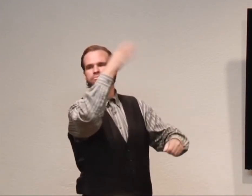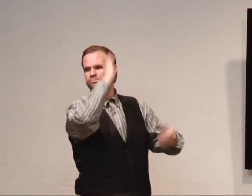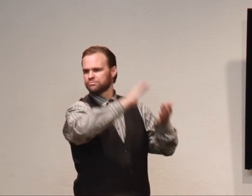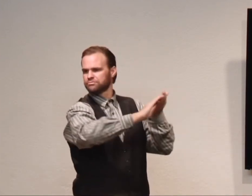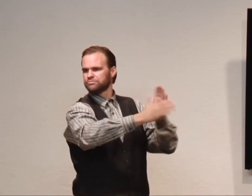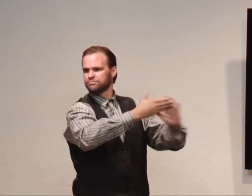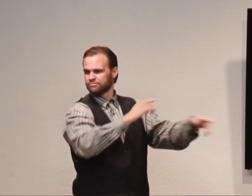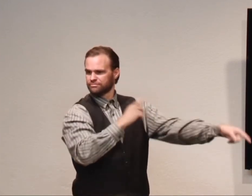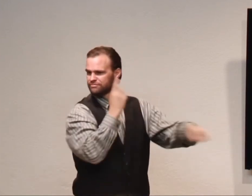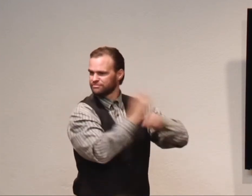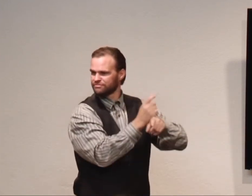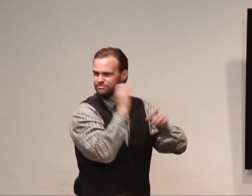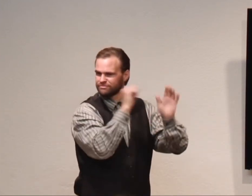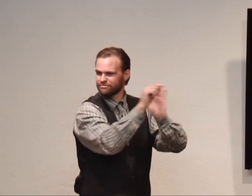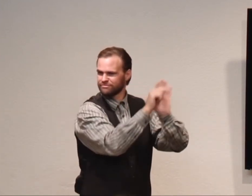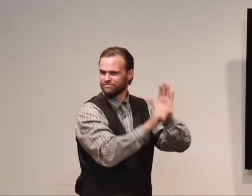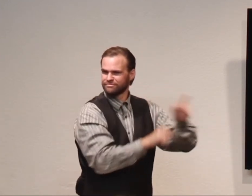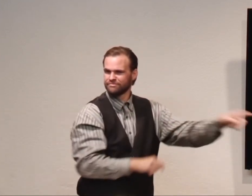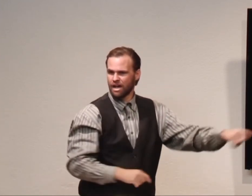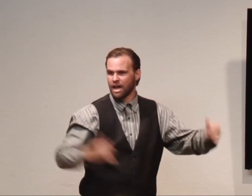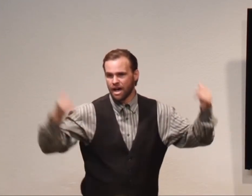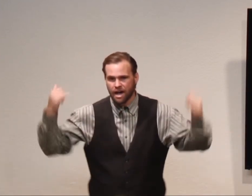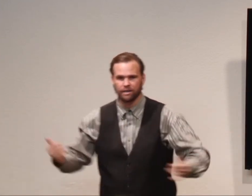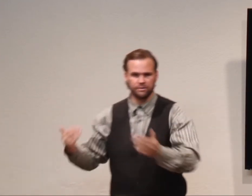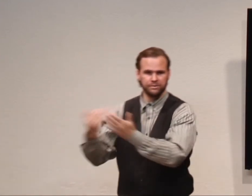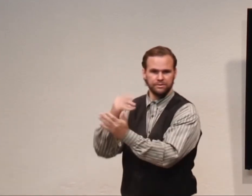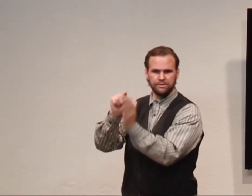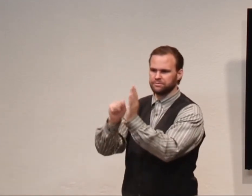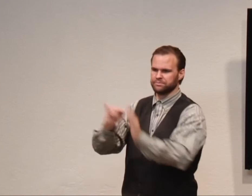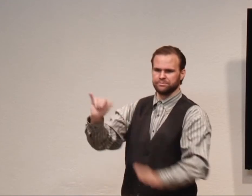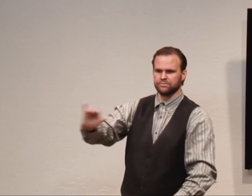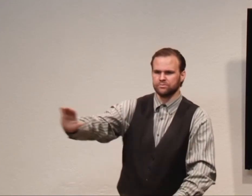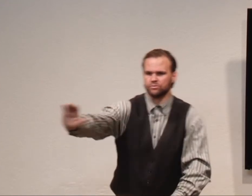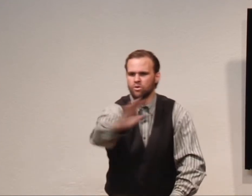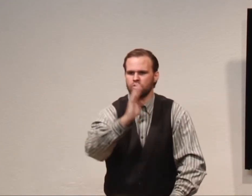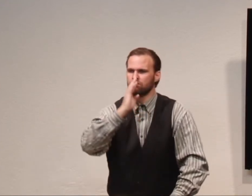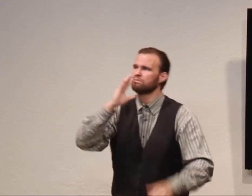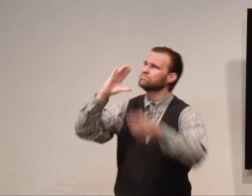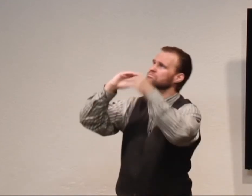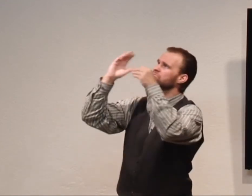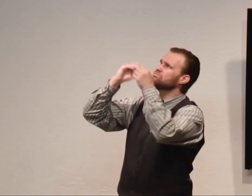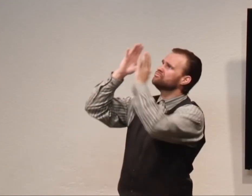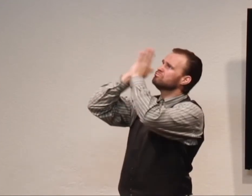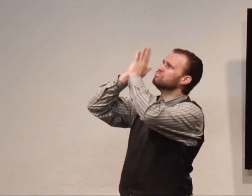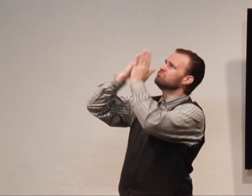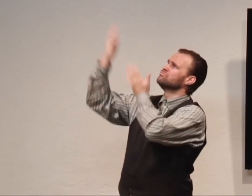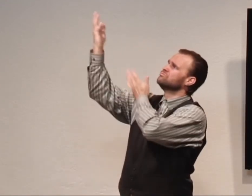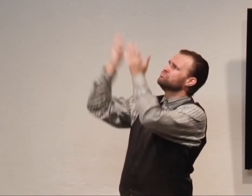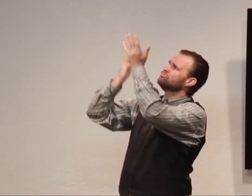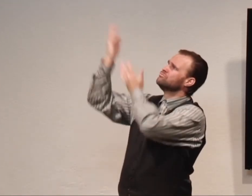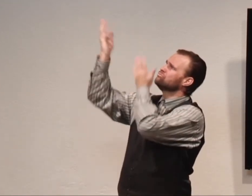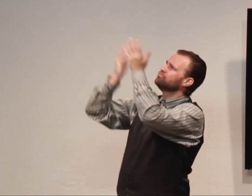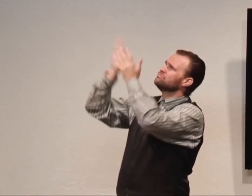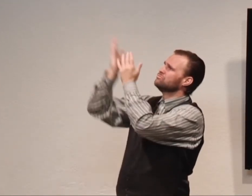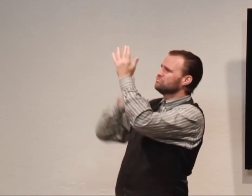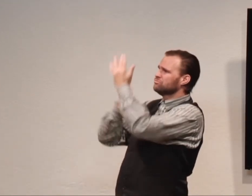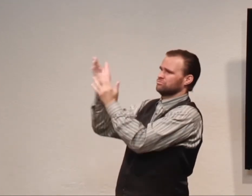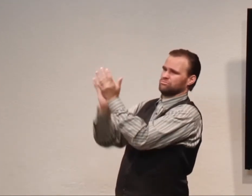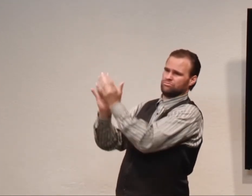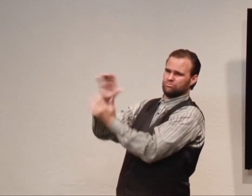accept the incense that was burnt before him in the Old Testament. Now God accepts our prayers.